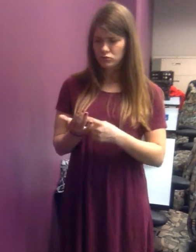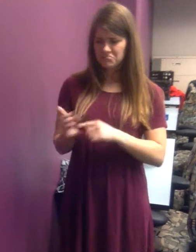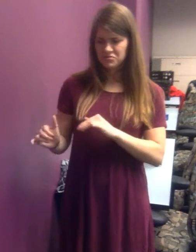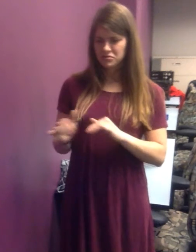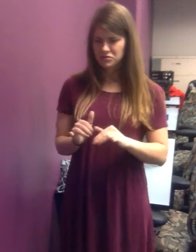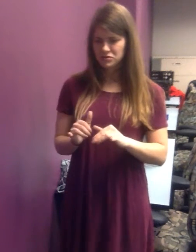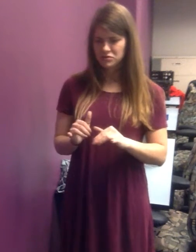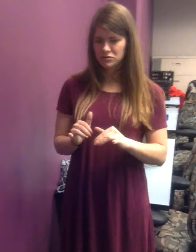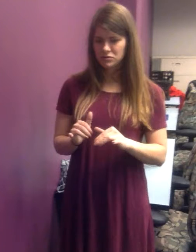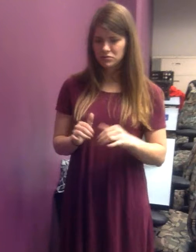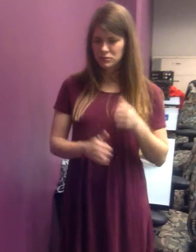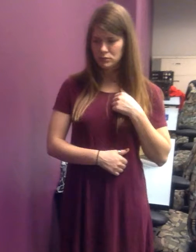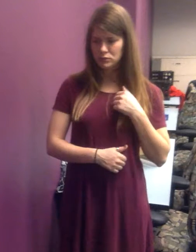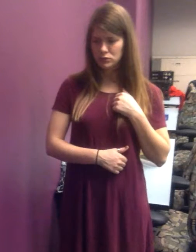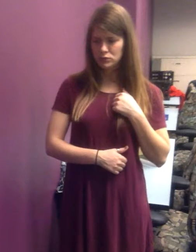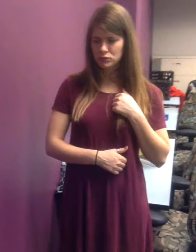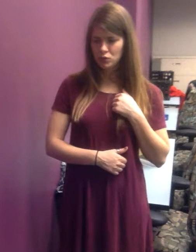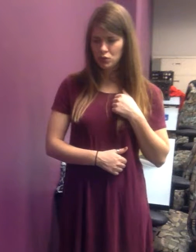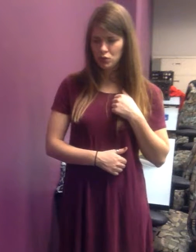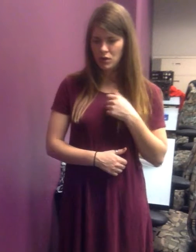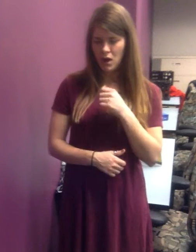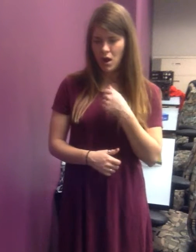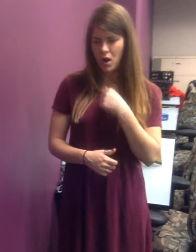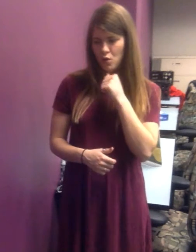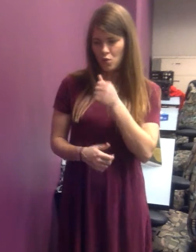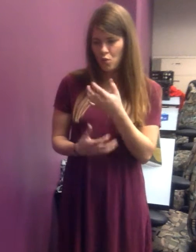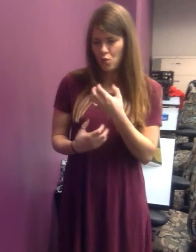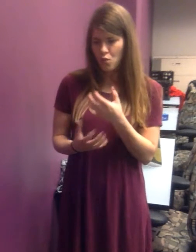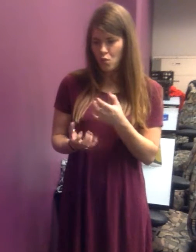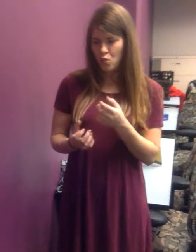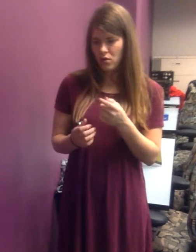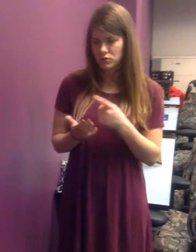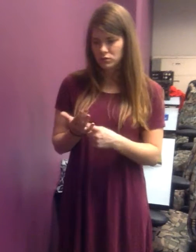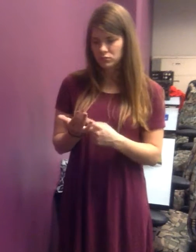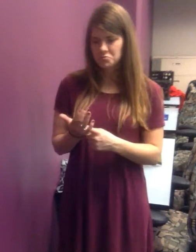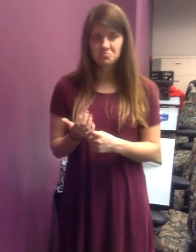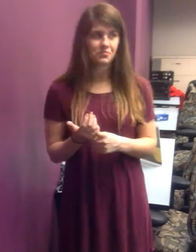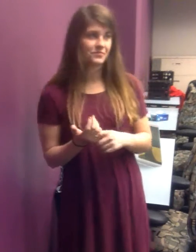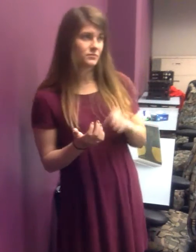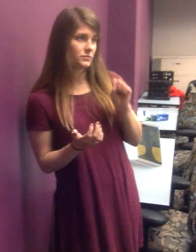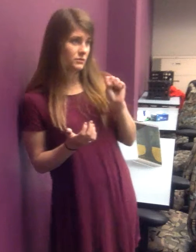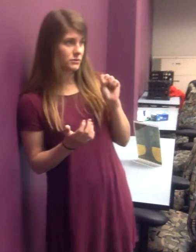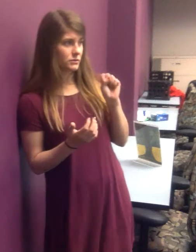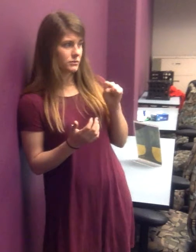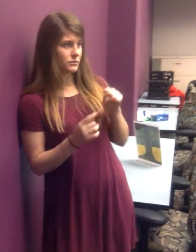say that does seem to be a change in Chairman Upton's views before he took on